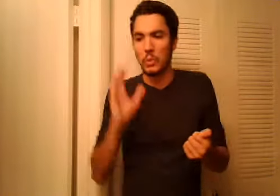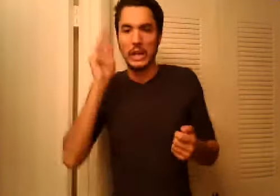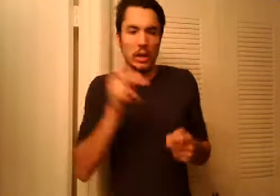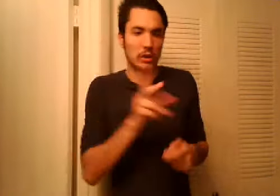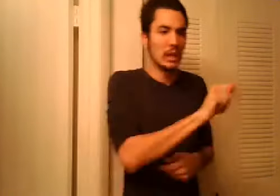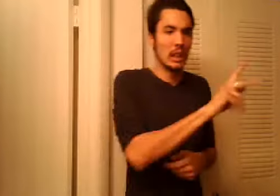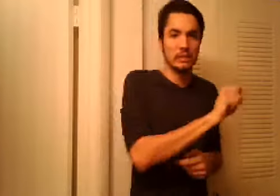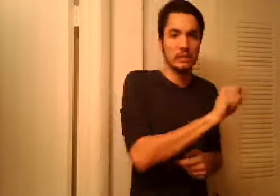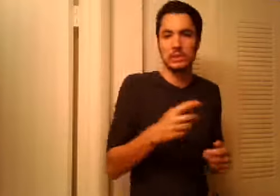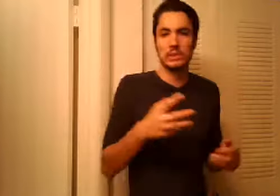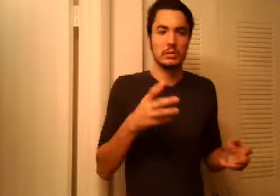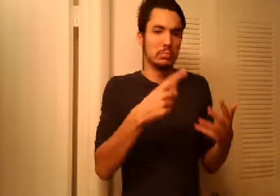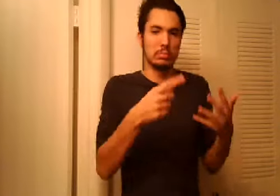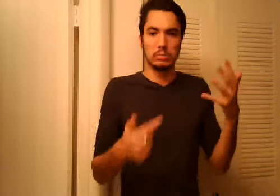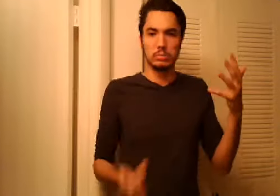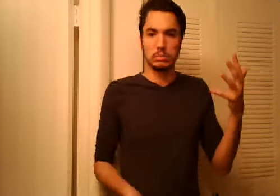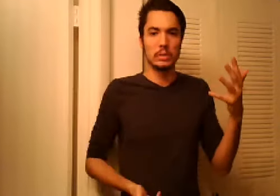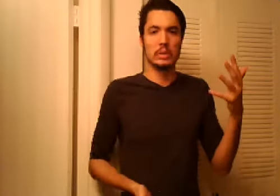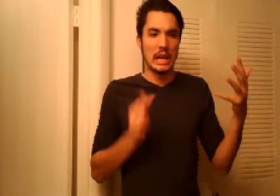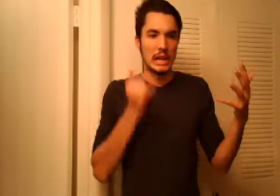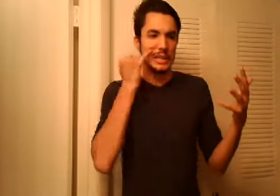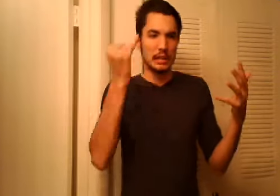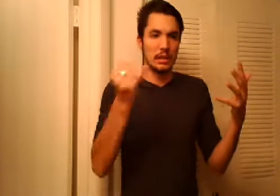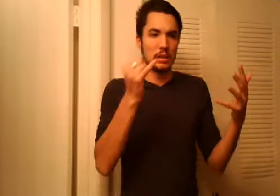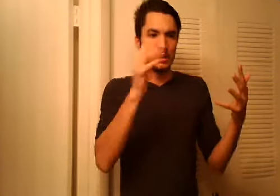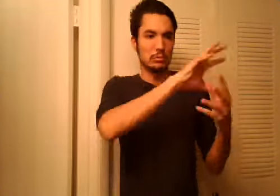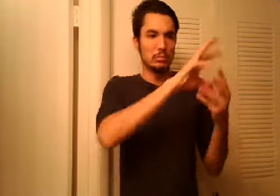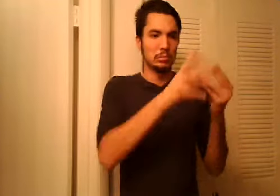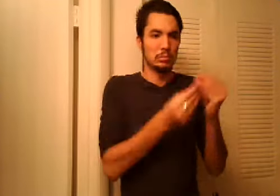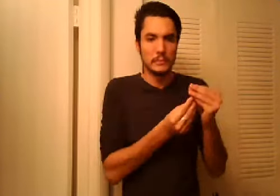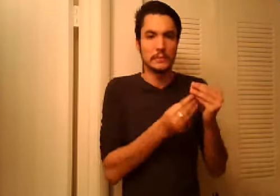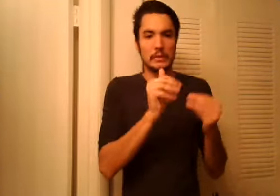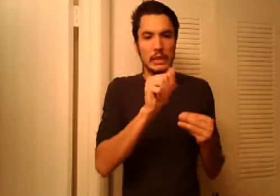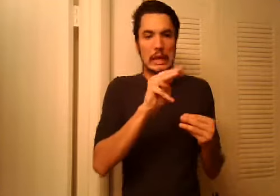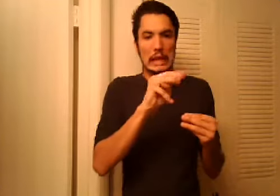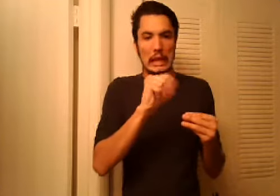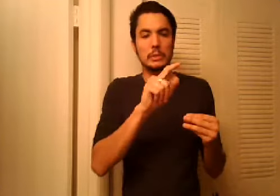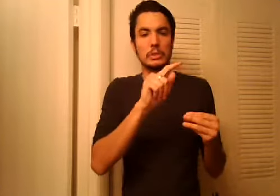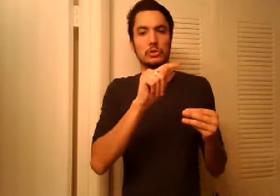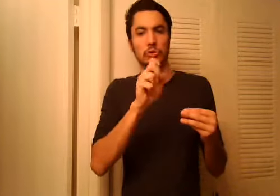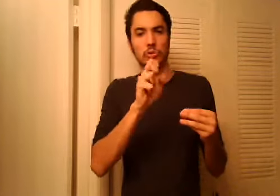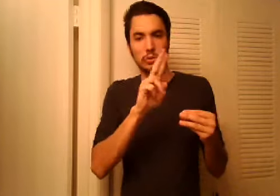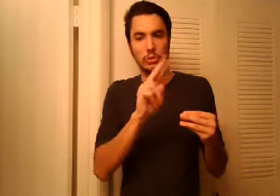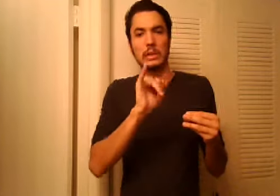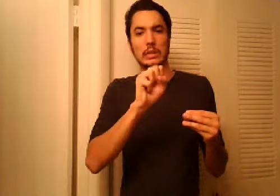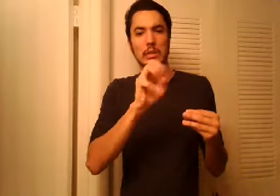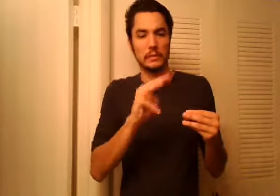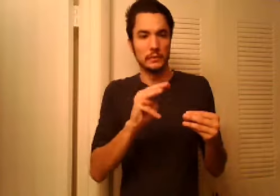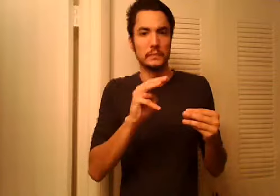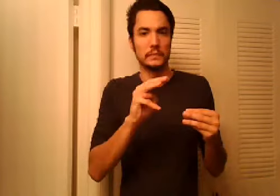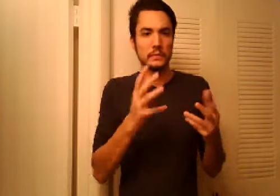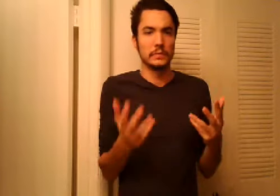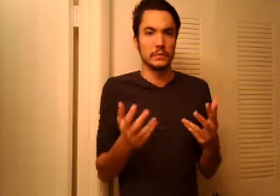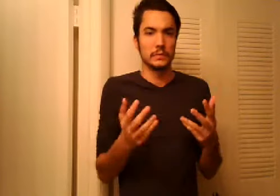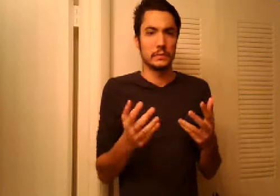idea of amateurism, right? And this sort of mythological idea associated with the notion of amateurism is, in fact, that